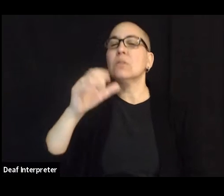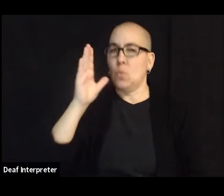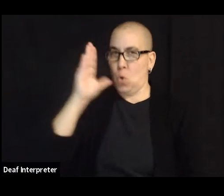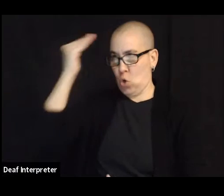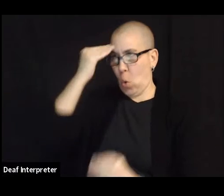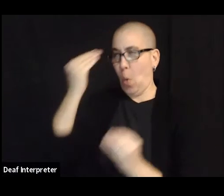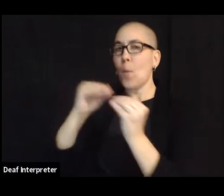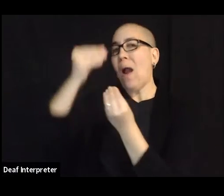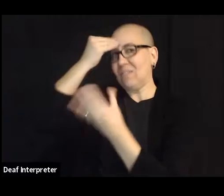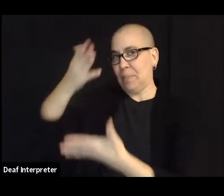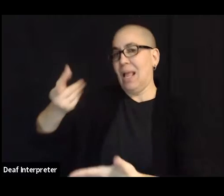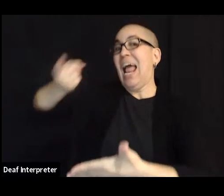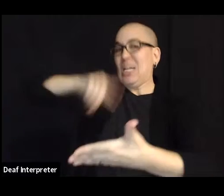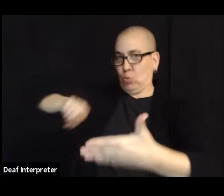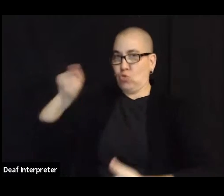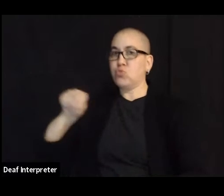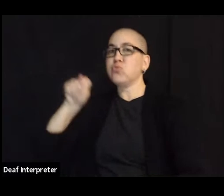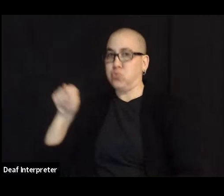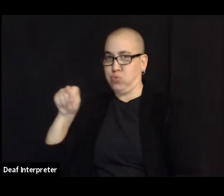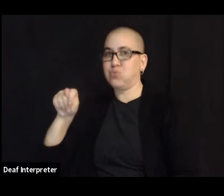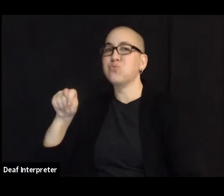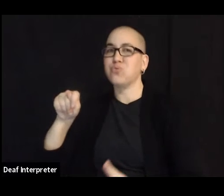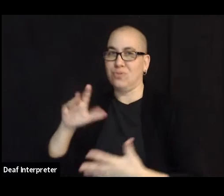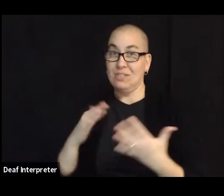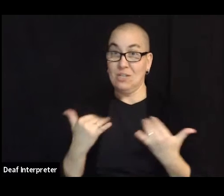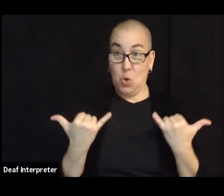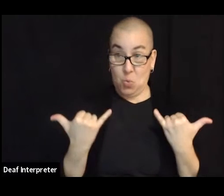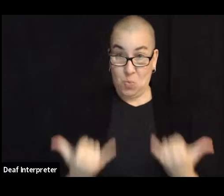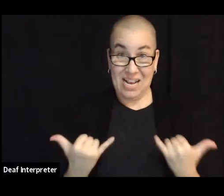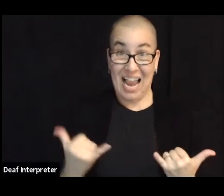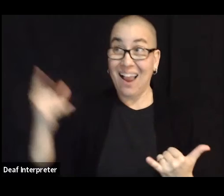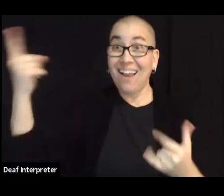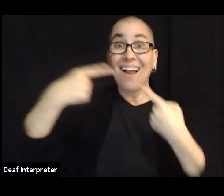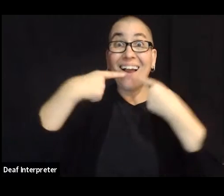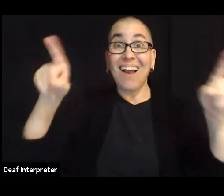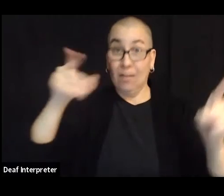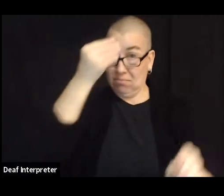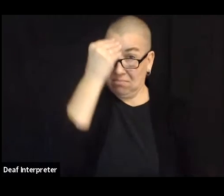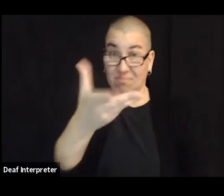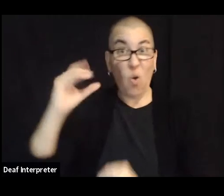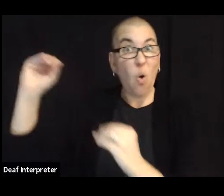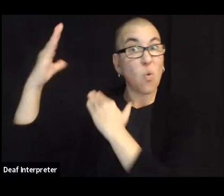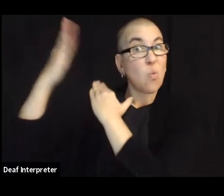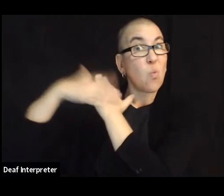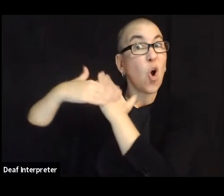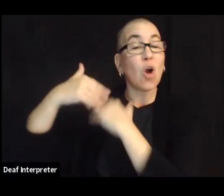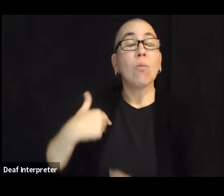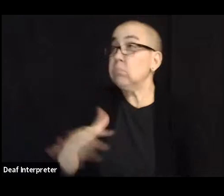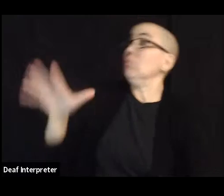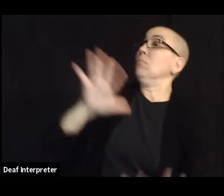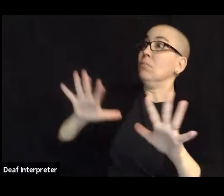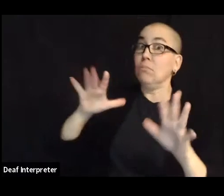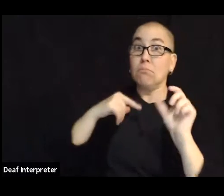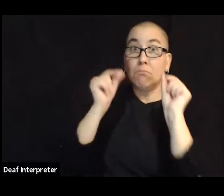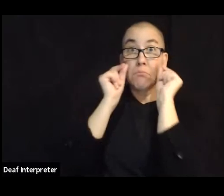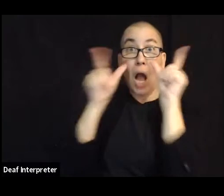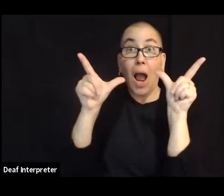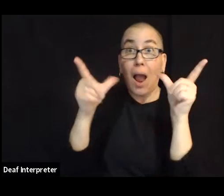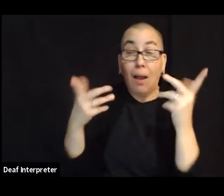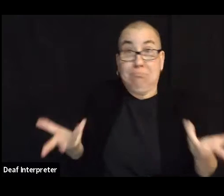we had no preparation for this, so we may be hearing something at a time that's off schedule in terms